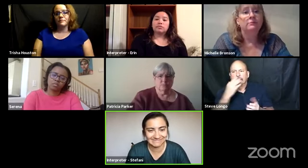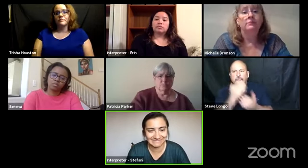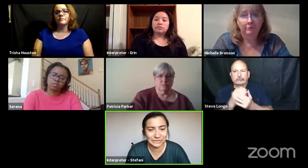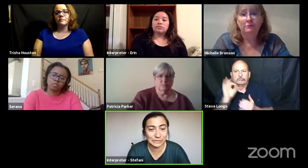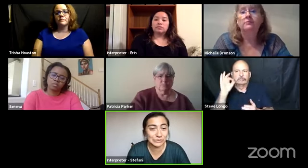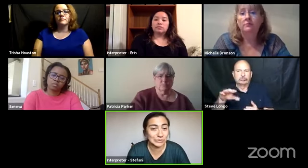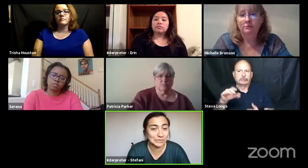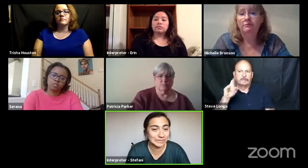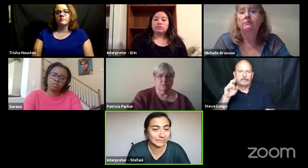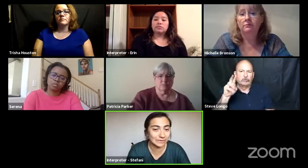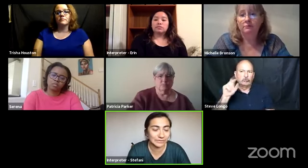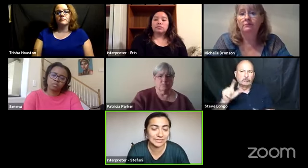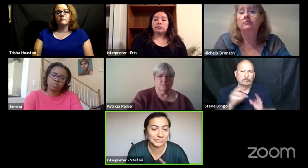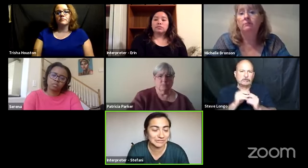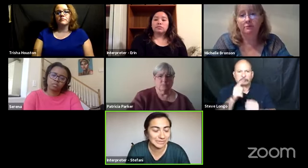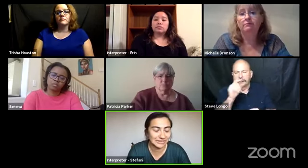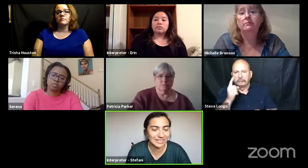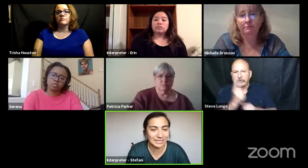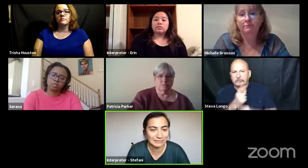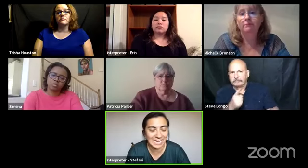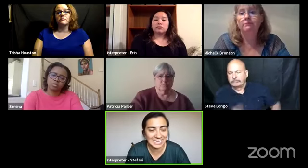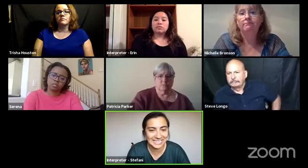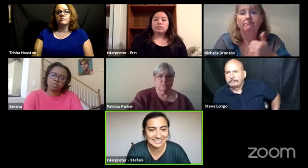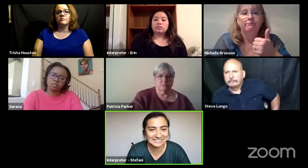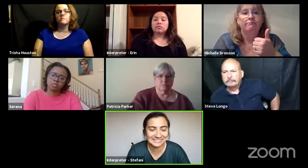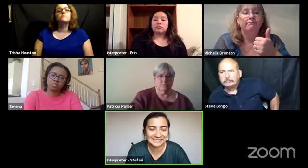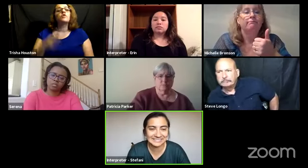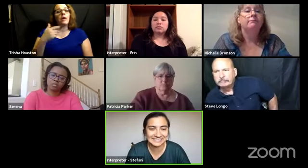for those who do want to be involved. So that's great, Michelle. Thank you for adding that.